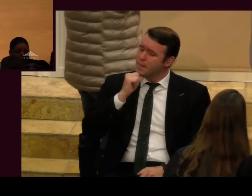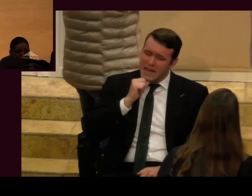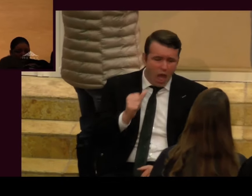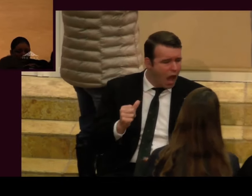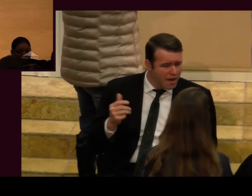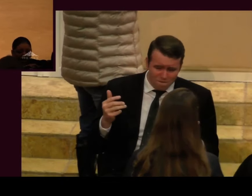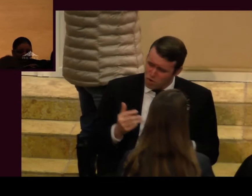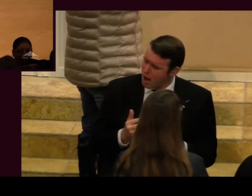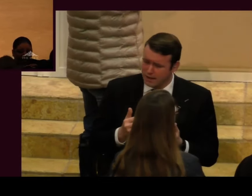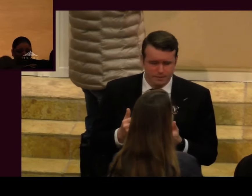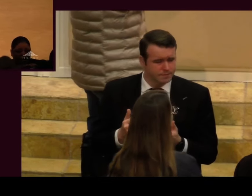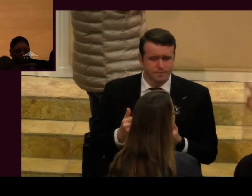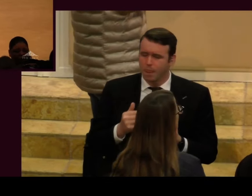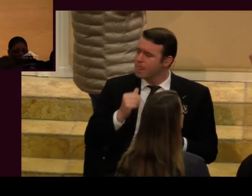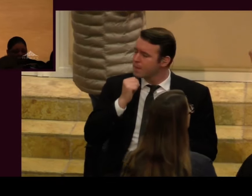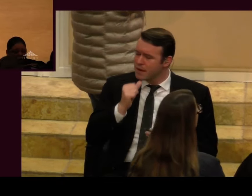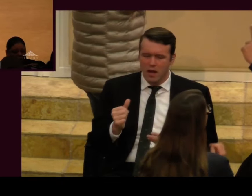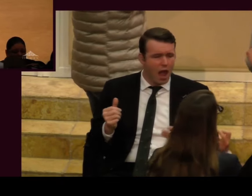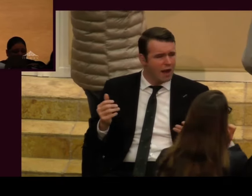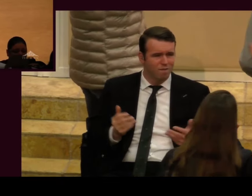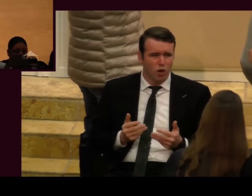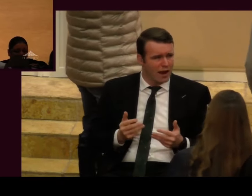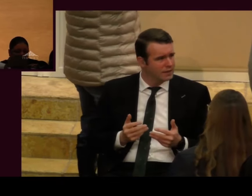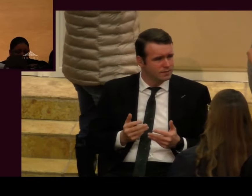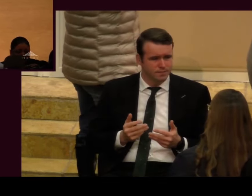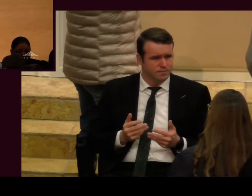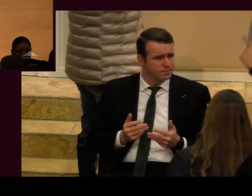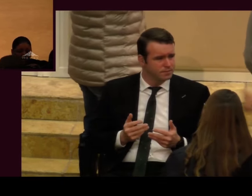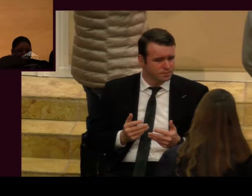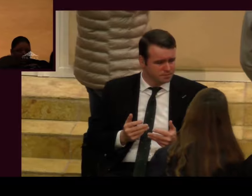not afraid. Be not afraid.